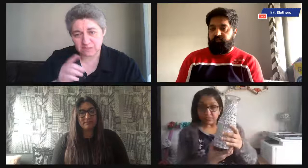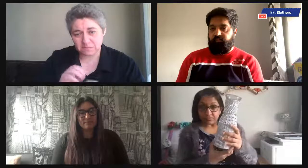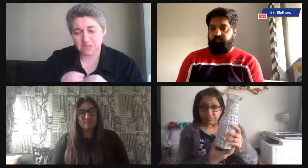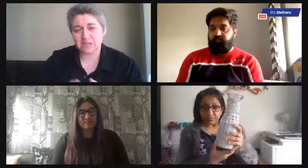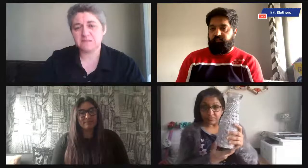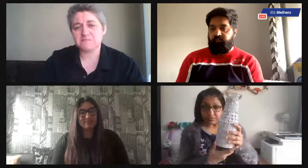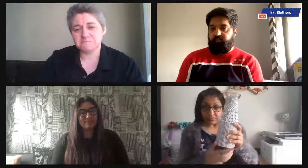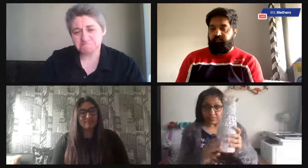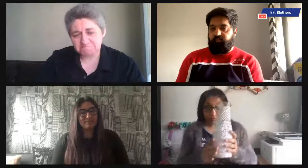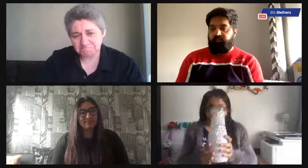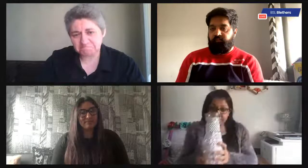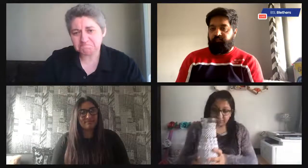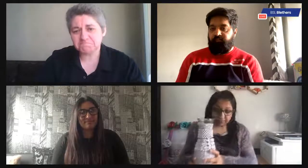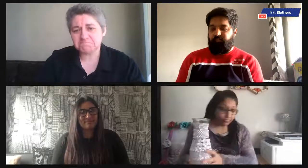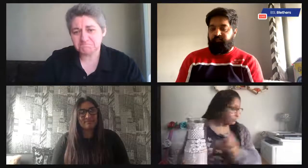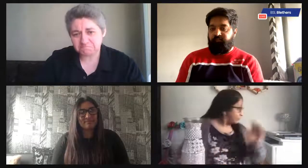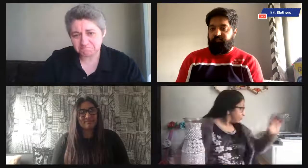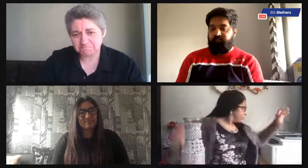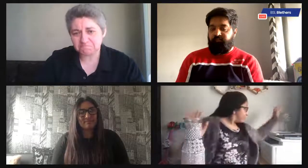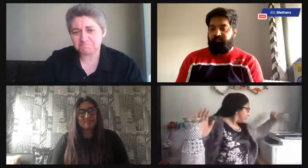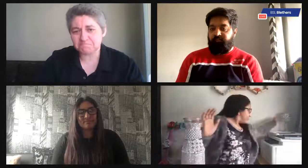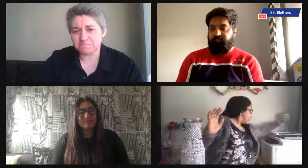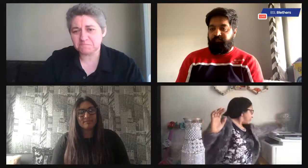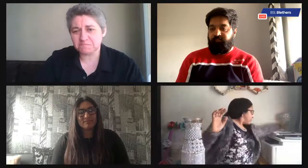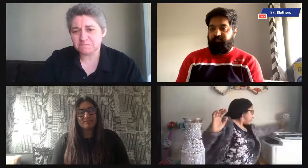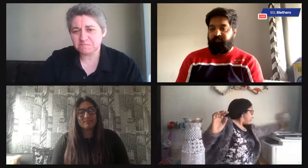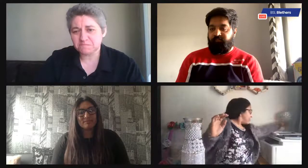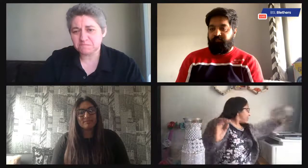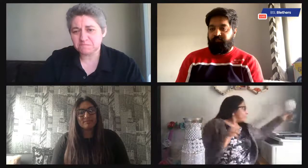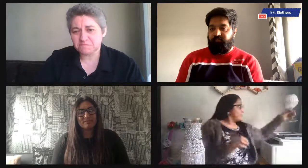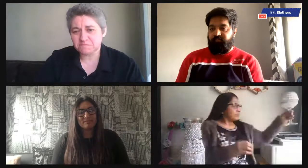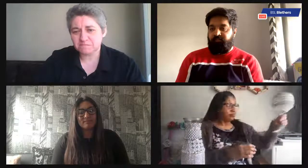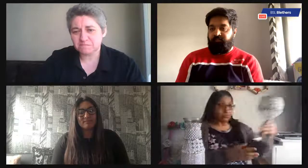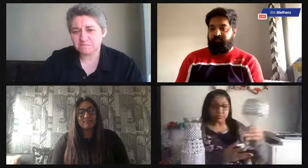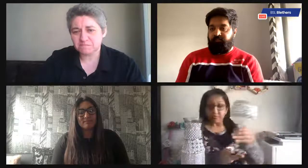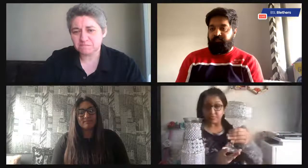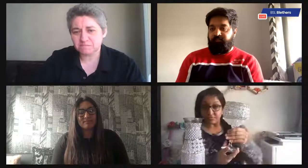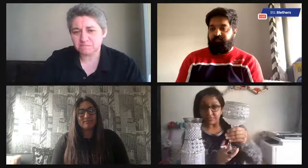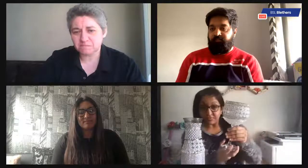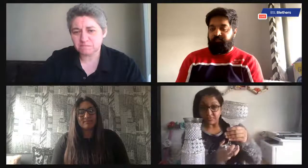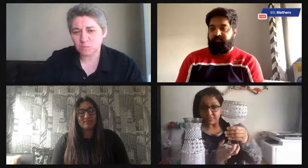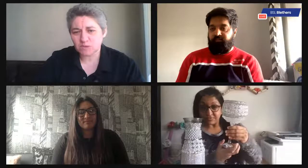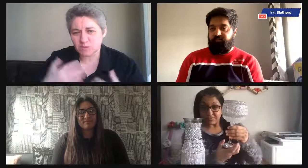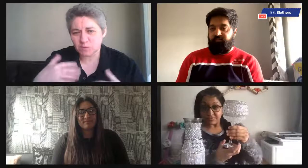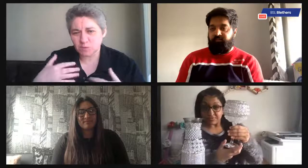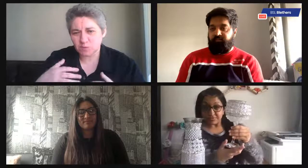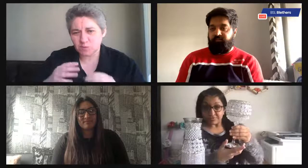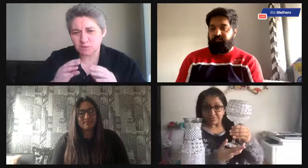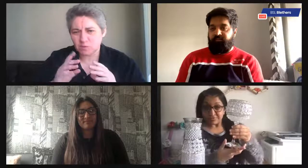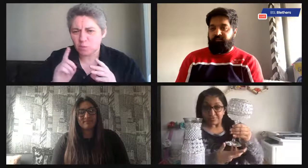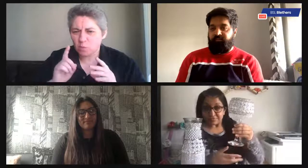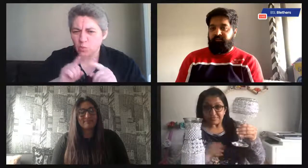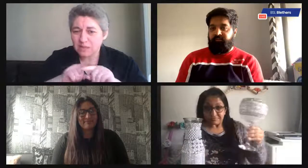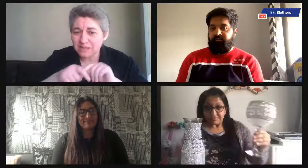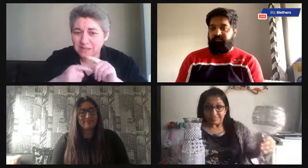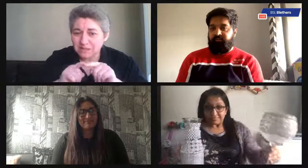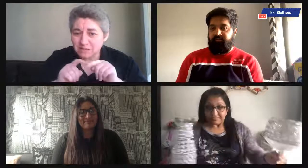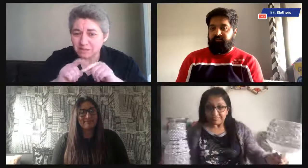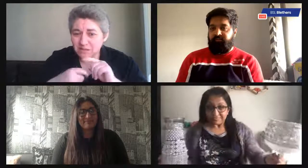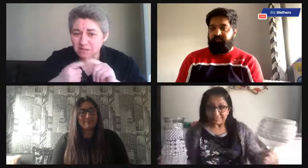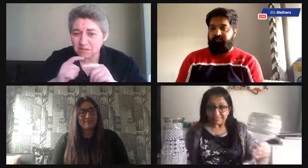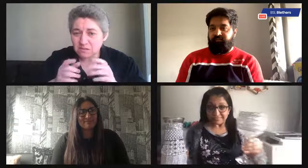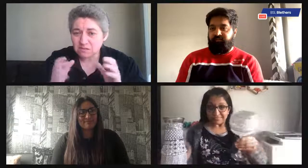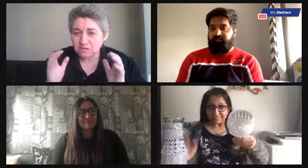like this, just upcycling normal things around the house. So these are some of the things that she's